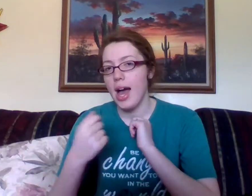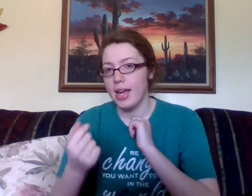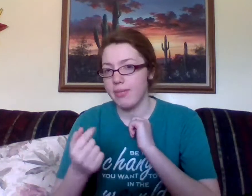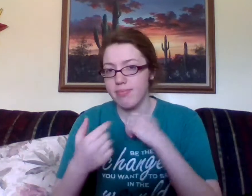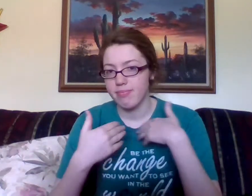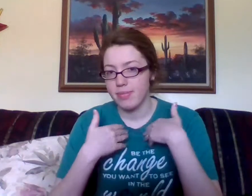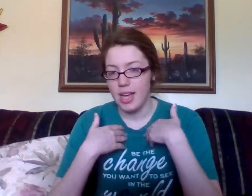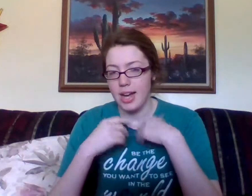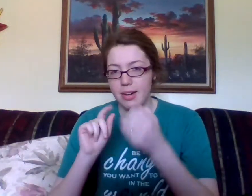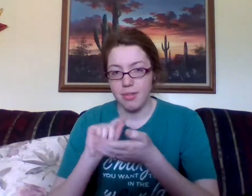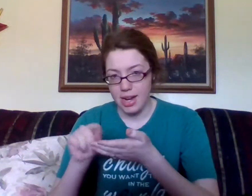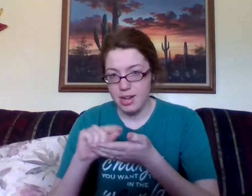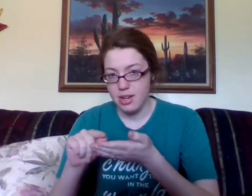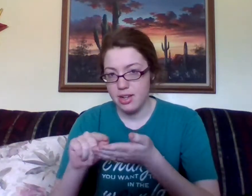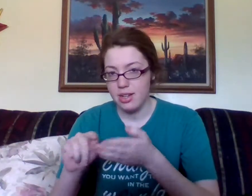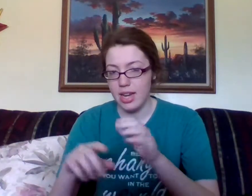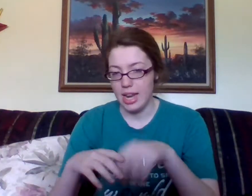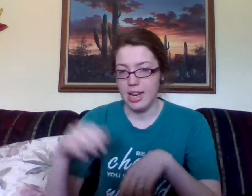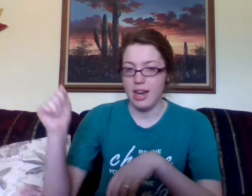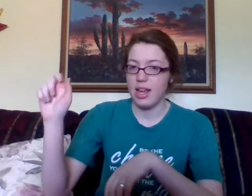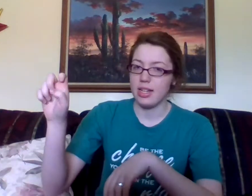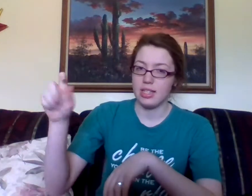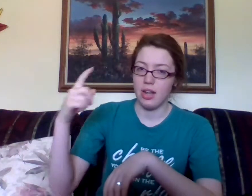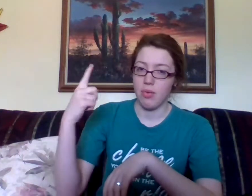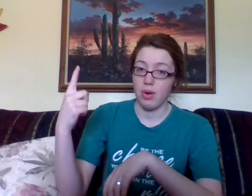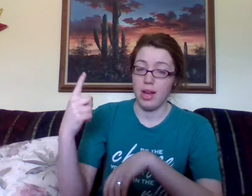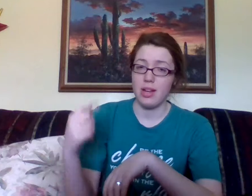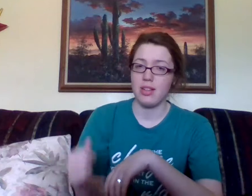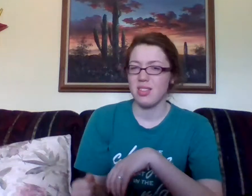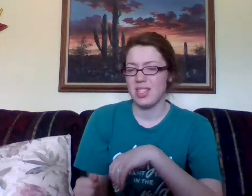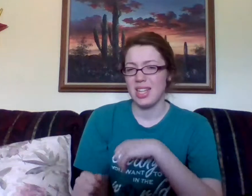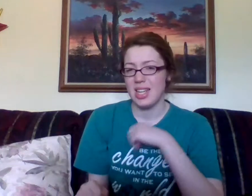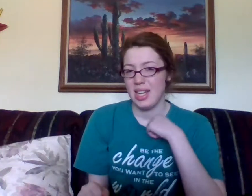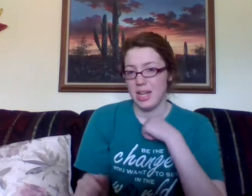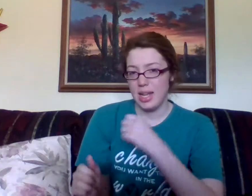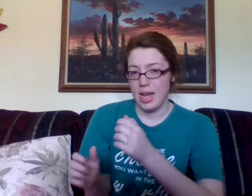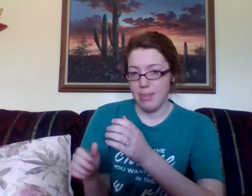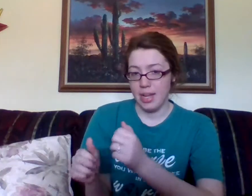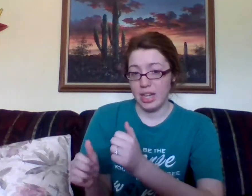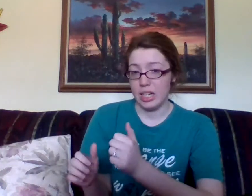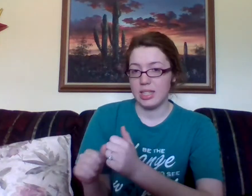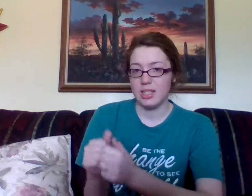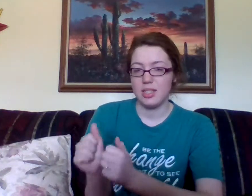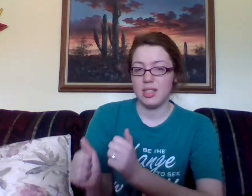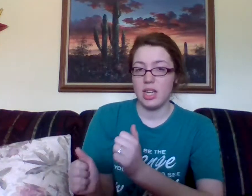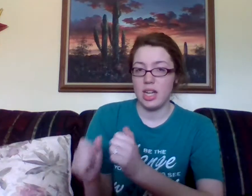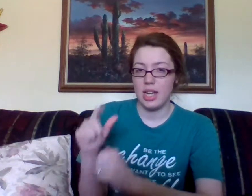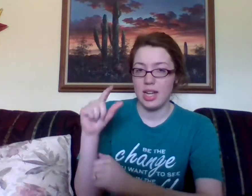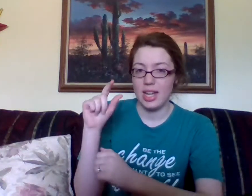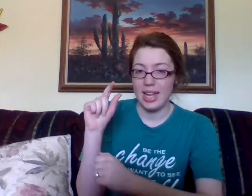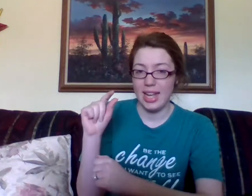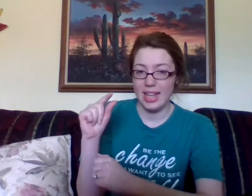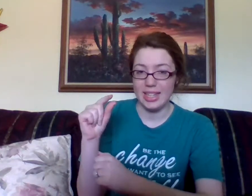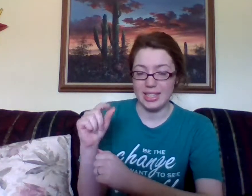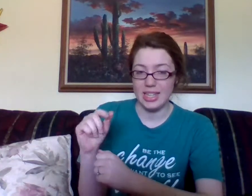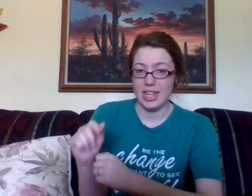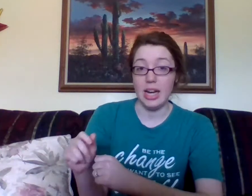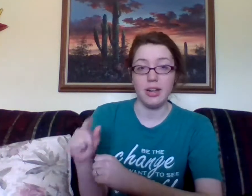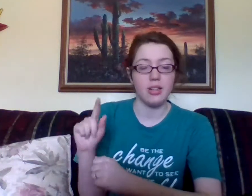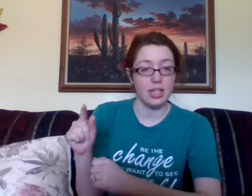I got it written in ASL 1. I mean, at least they did. They did